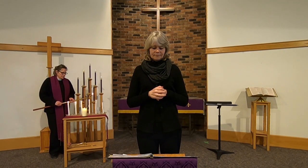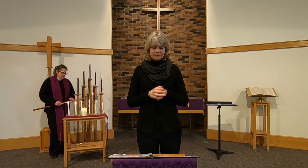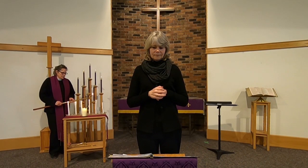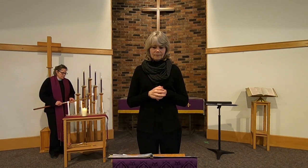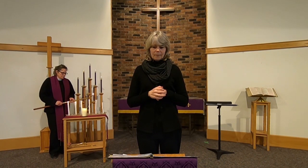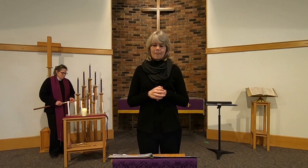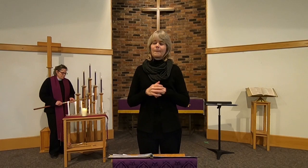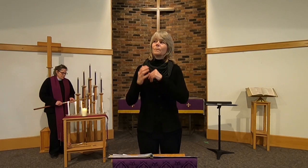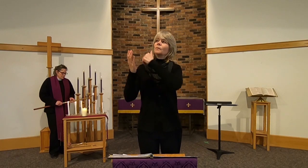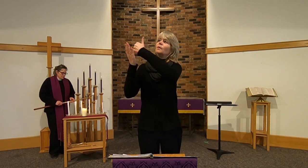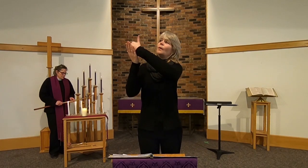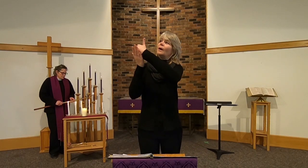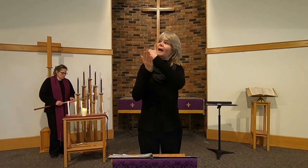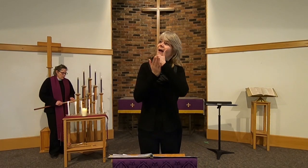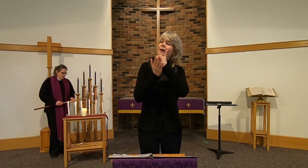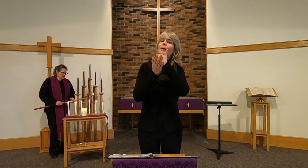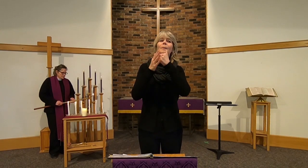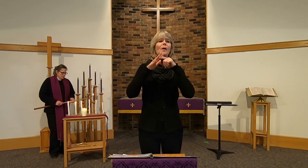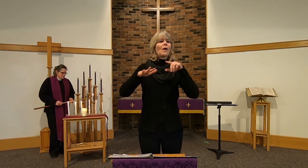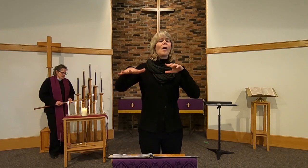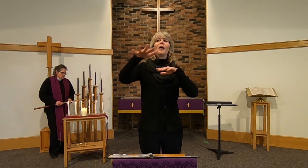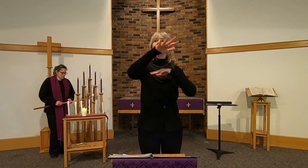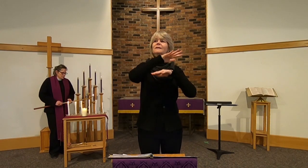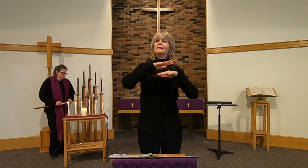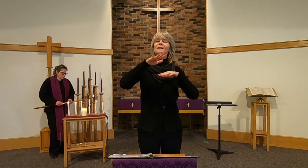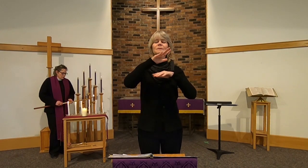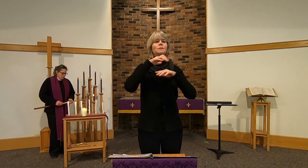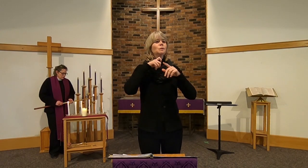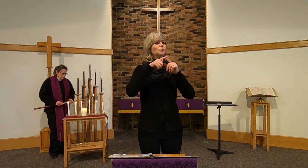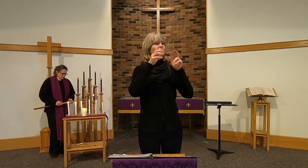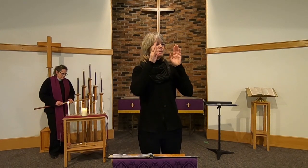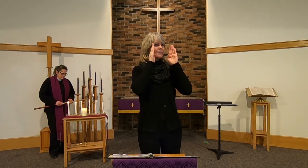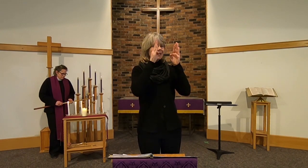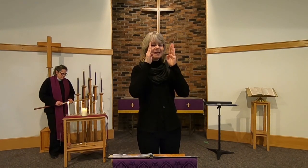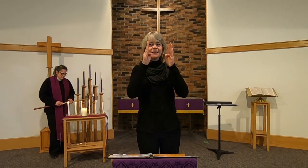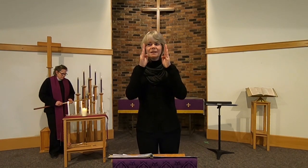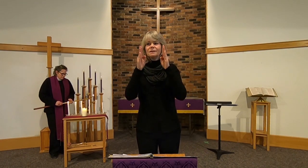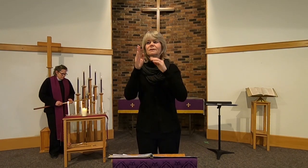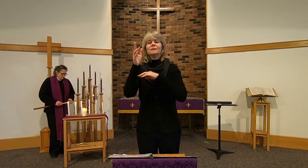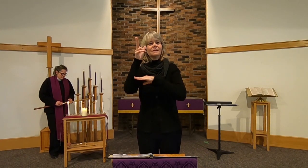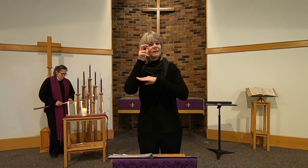Help them listen to the wise counselors that are around them.